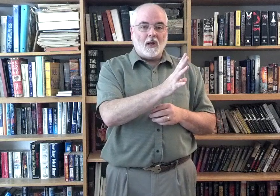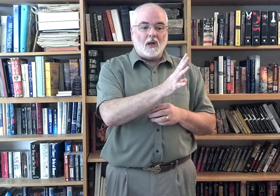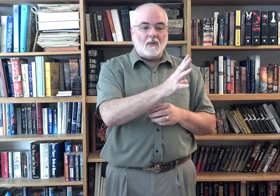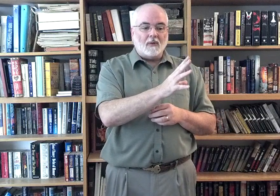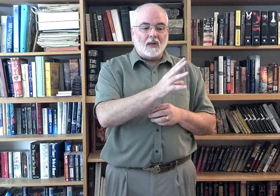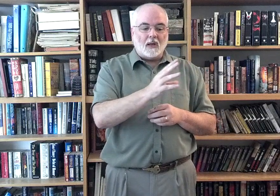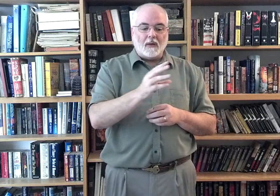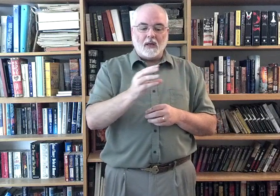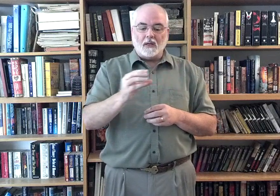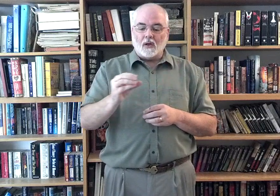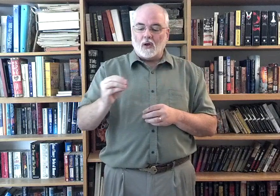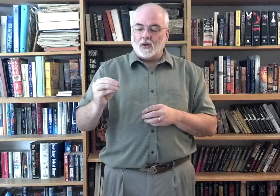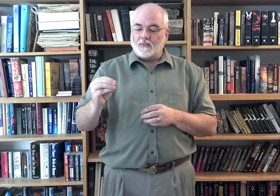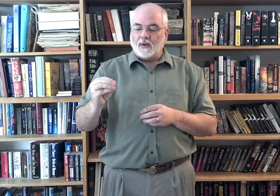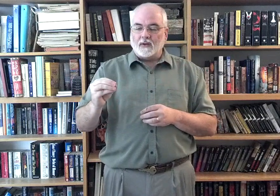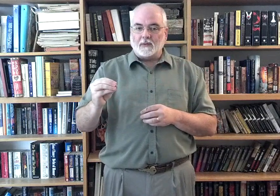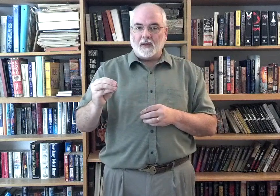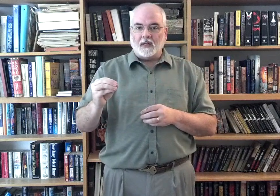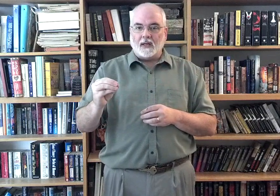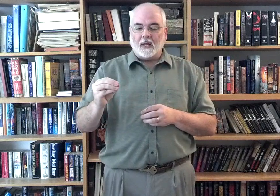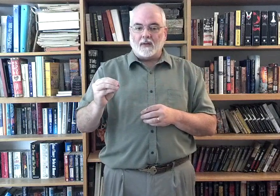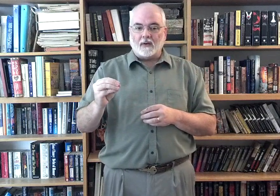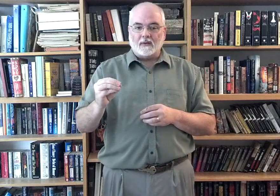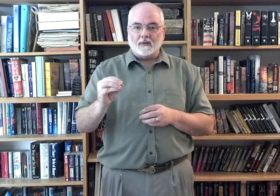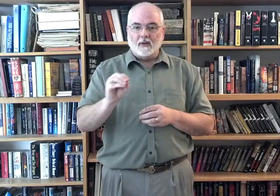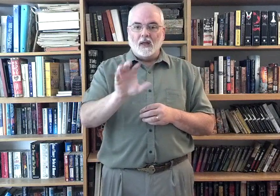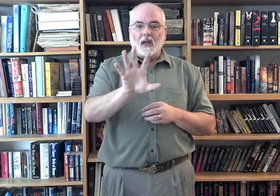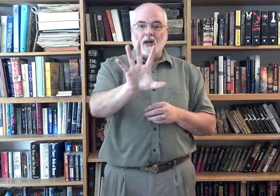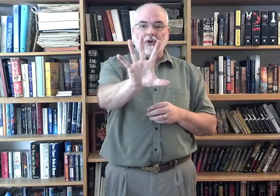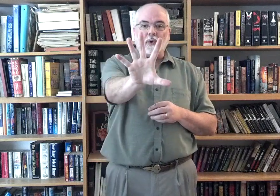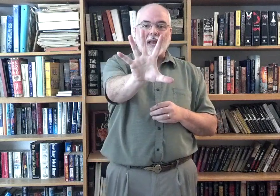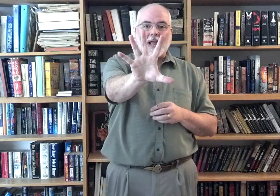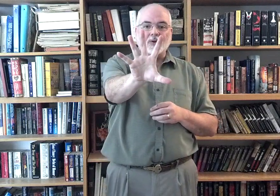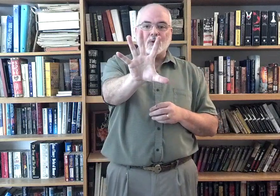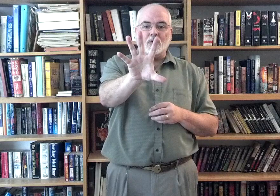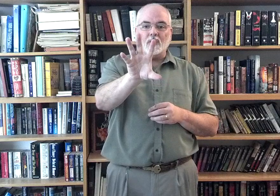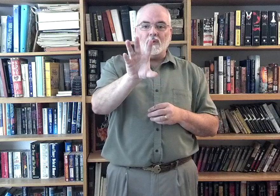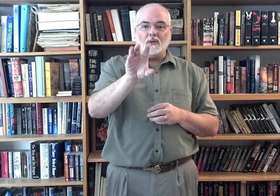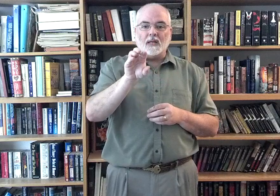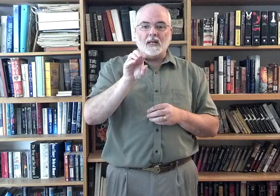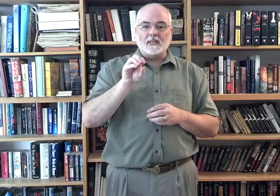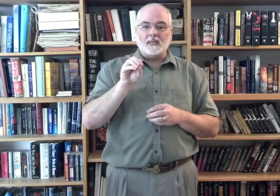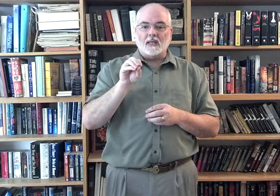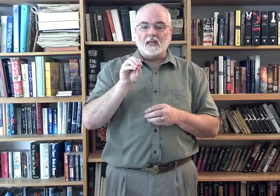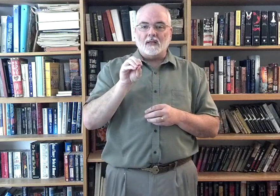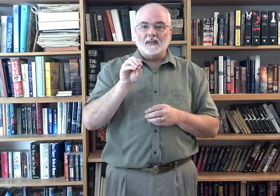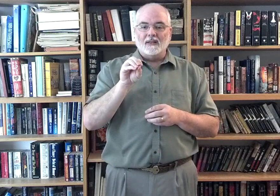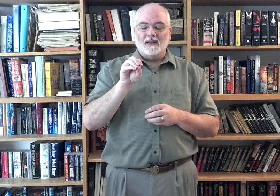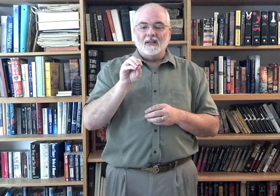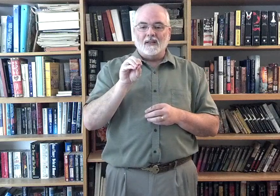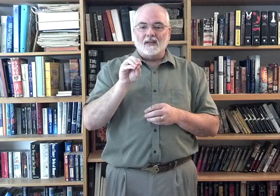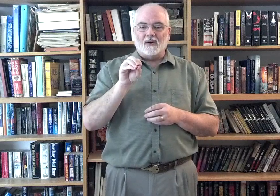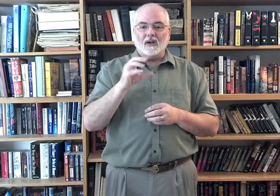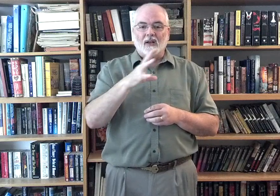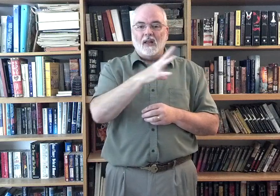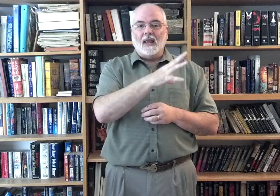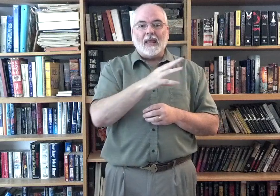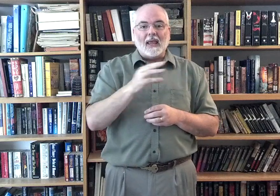palm coming into all your fingers being together. I'm going to do it at you so you can kind of see. All right.